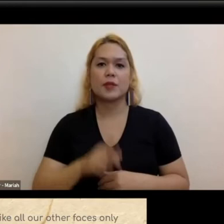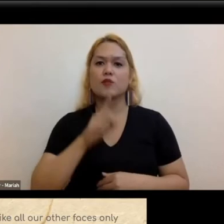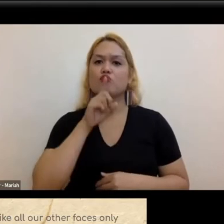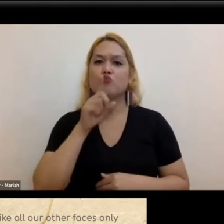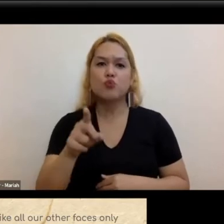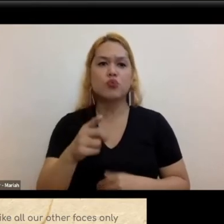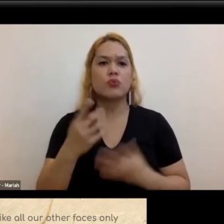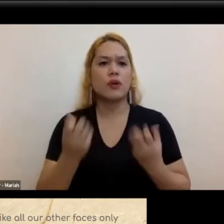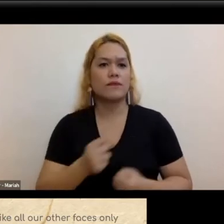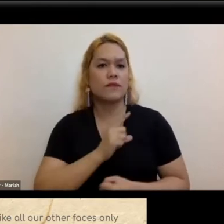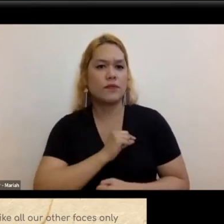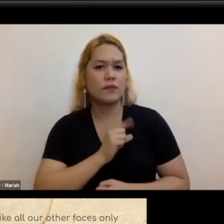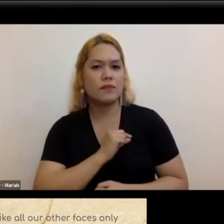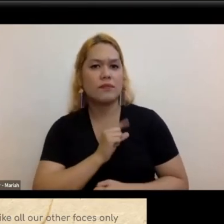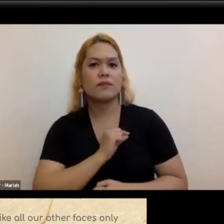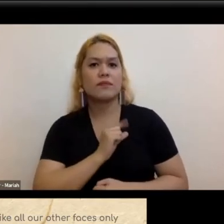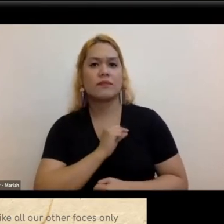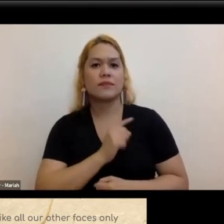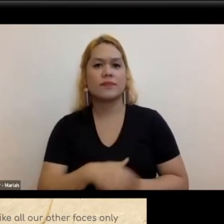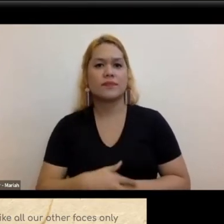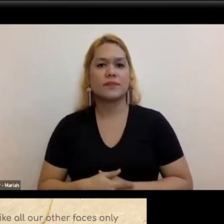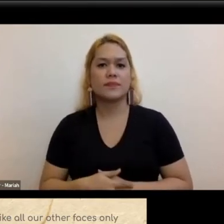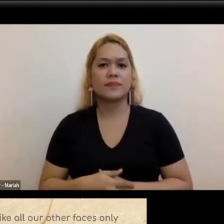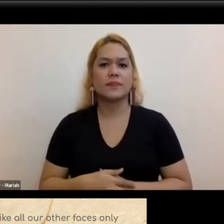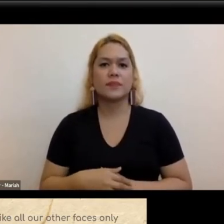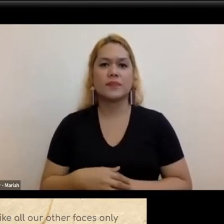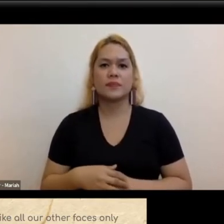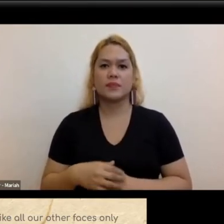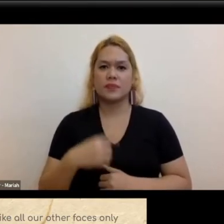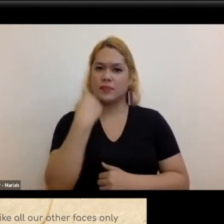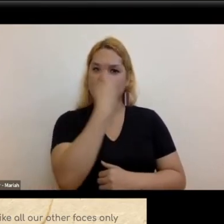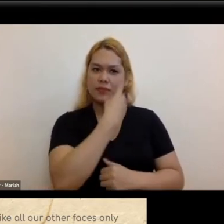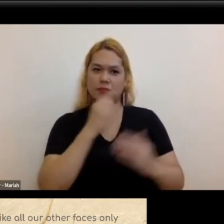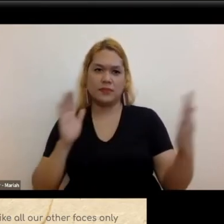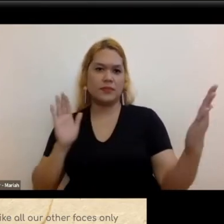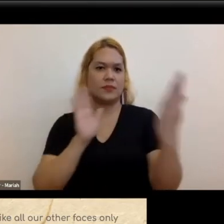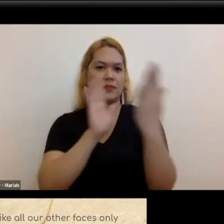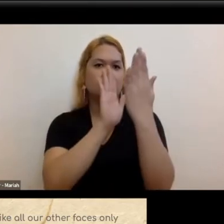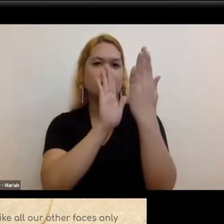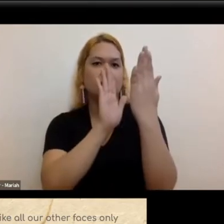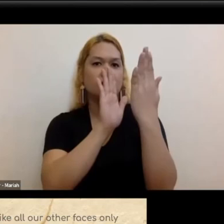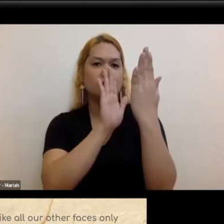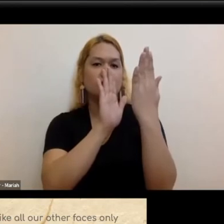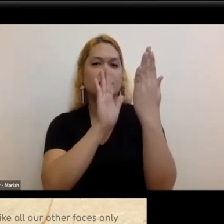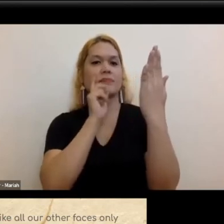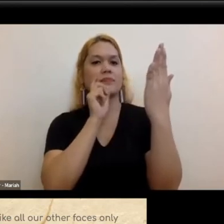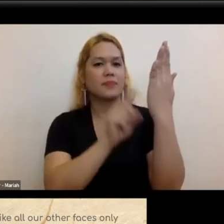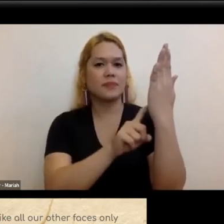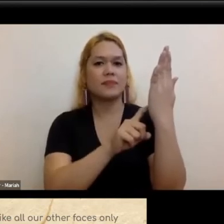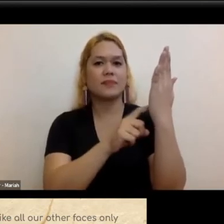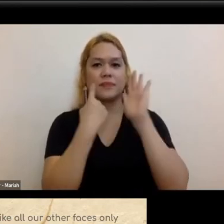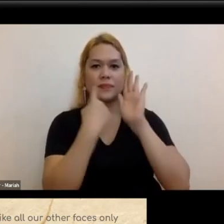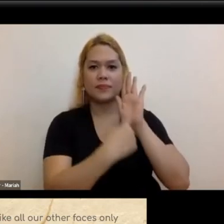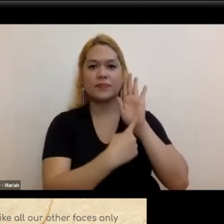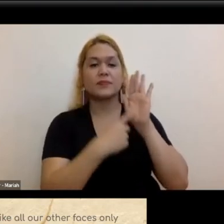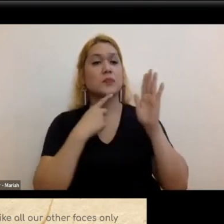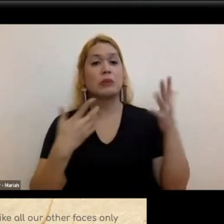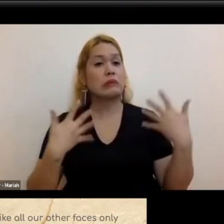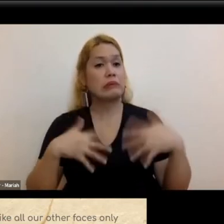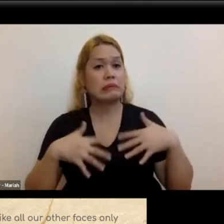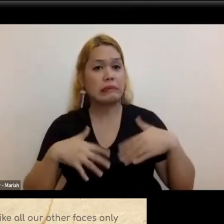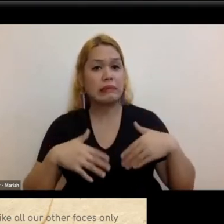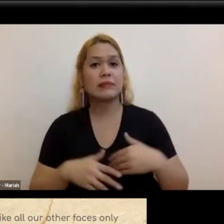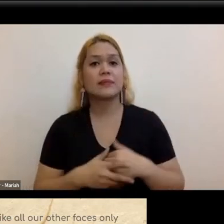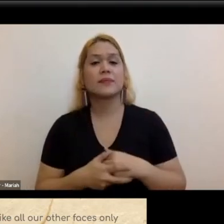only valuable after it's recognized by another. Here, have the word. I've